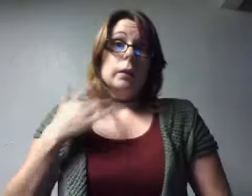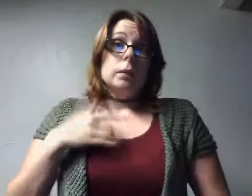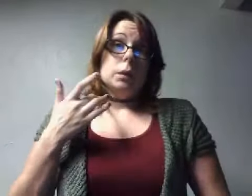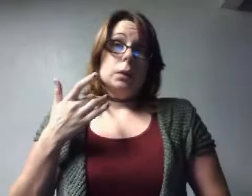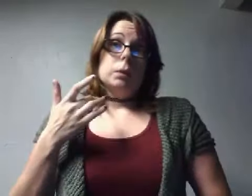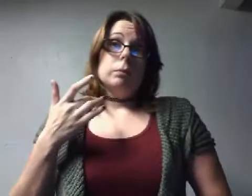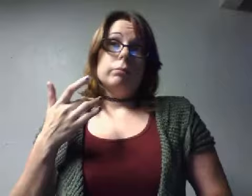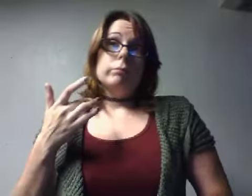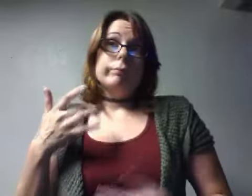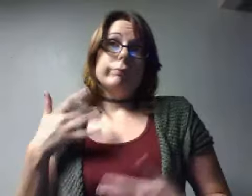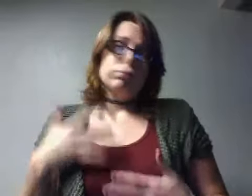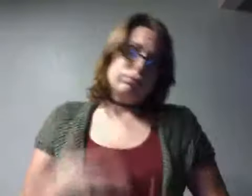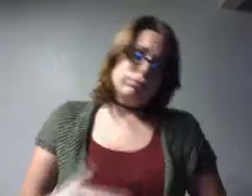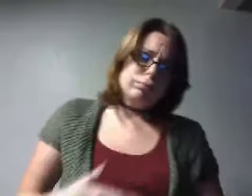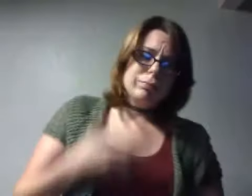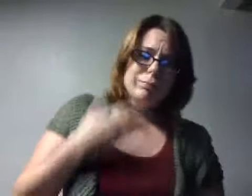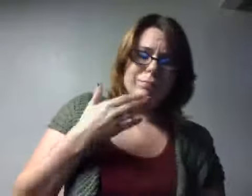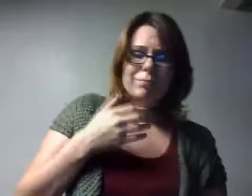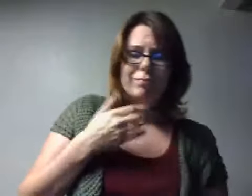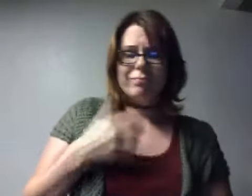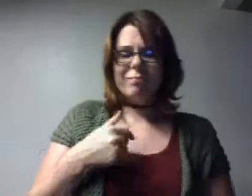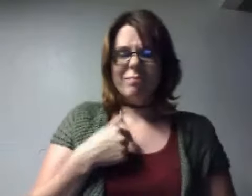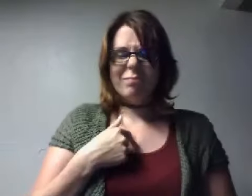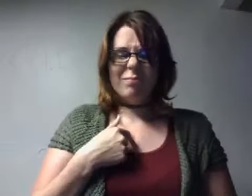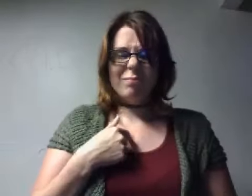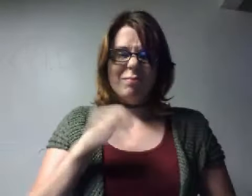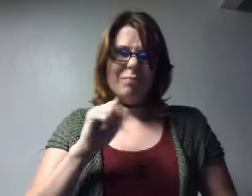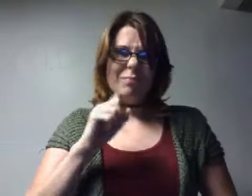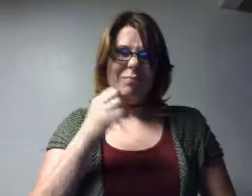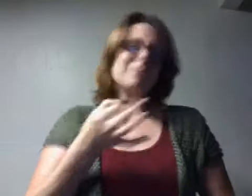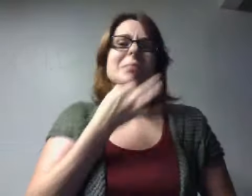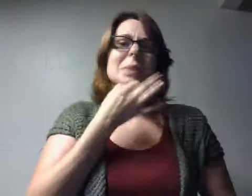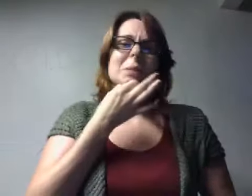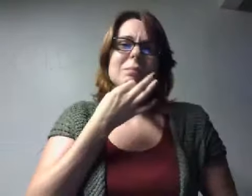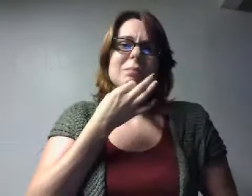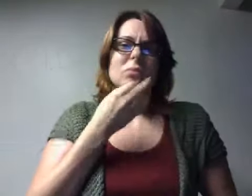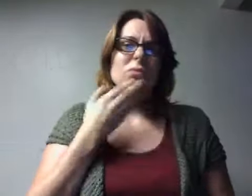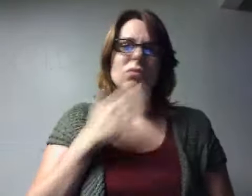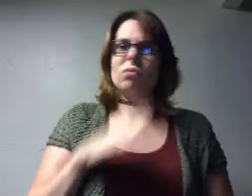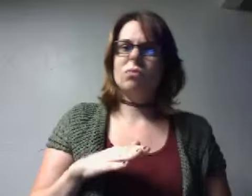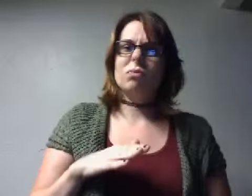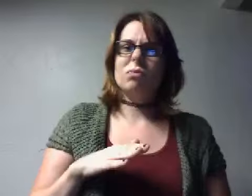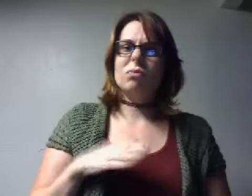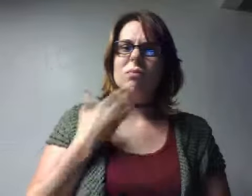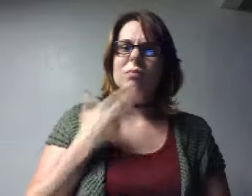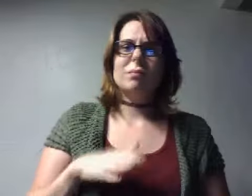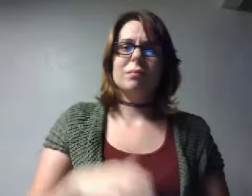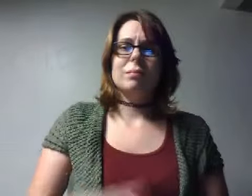heard a interview with a man named Ira Glass, and he's a writer, and he's talking about his creative process and doing creative work. And he